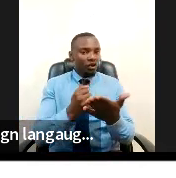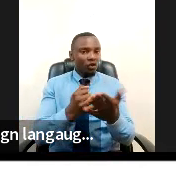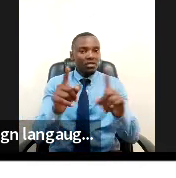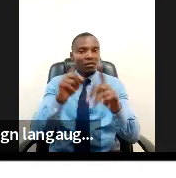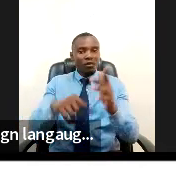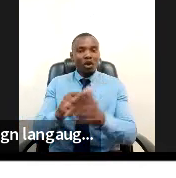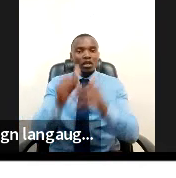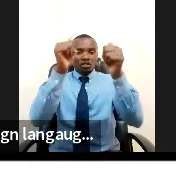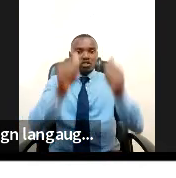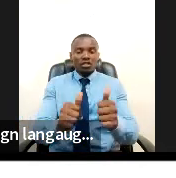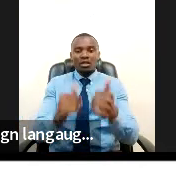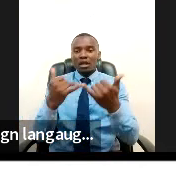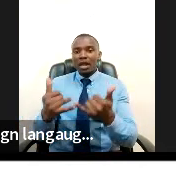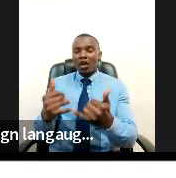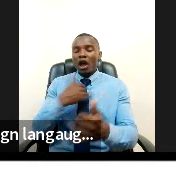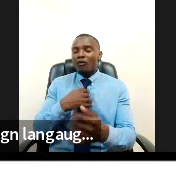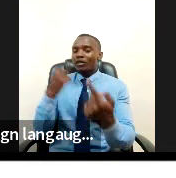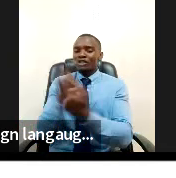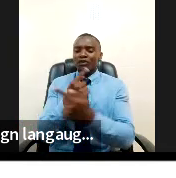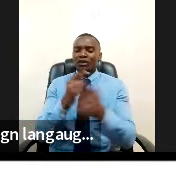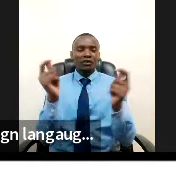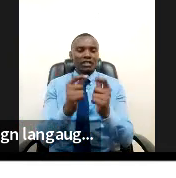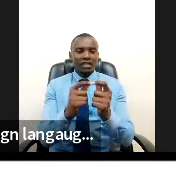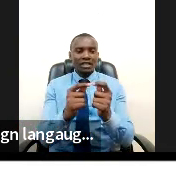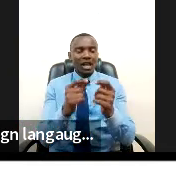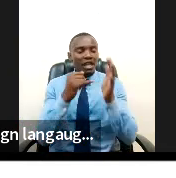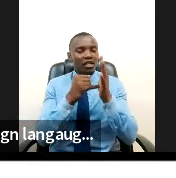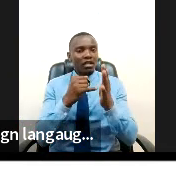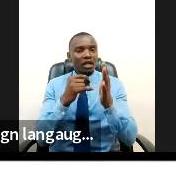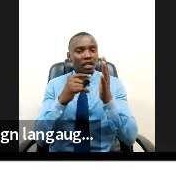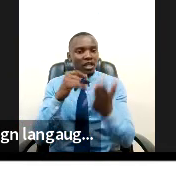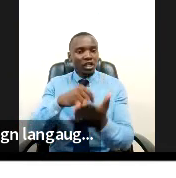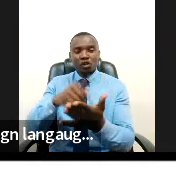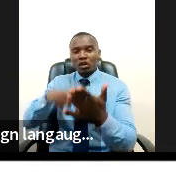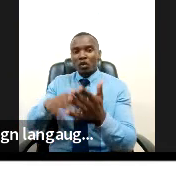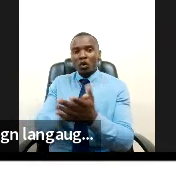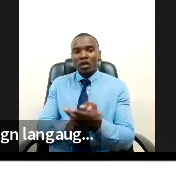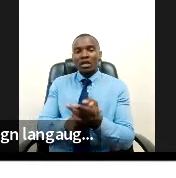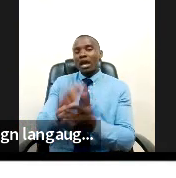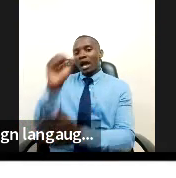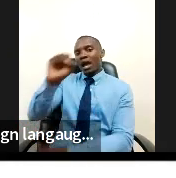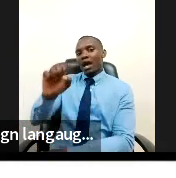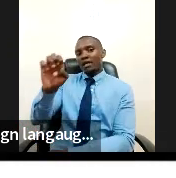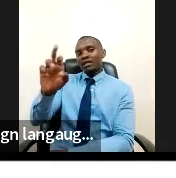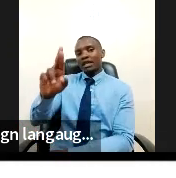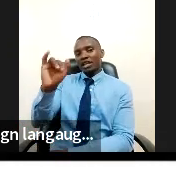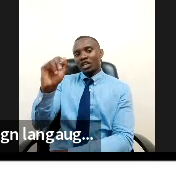various prototypes, including a serial communication prototype all the way to a computer vision